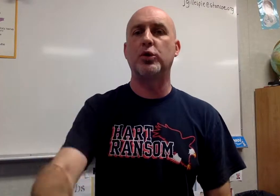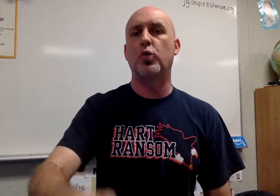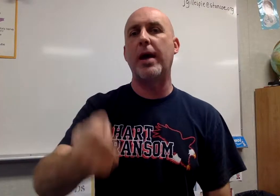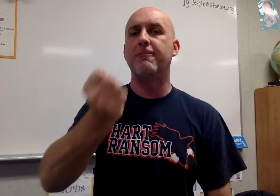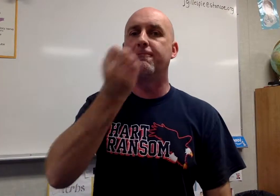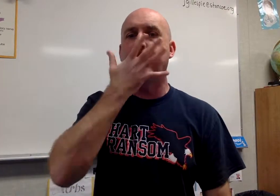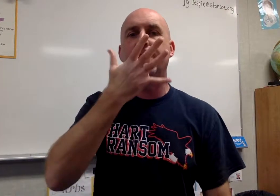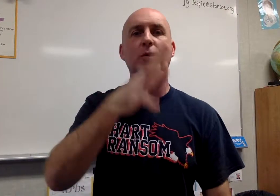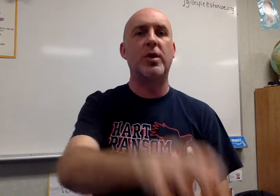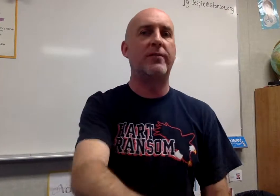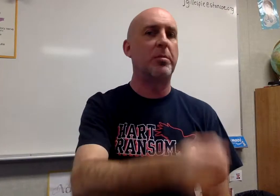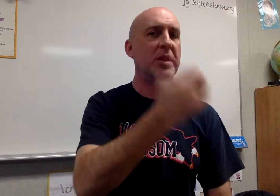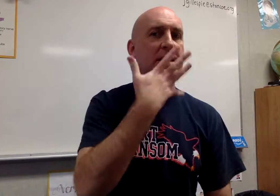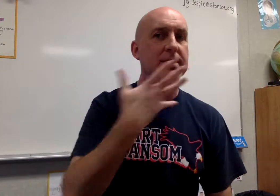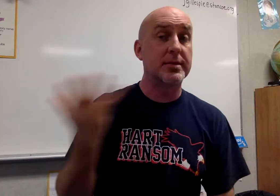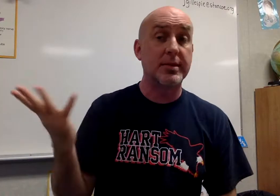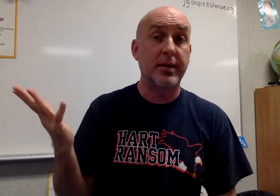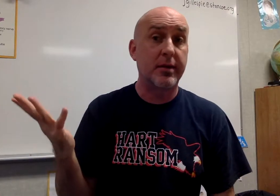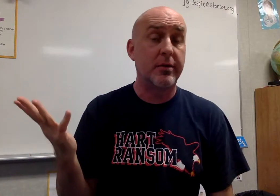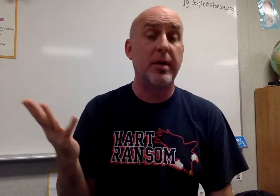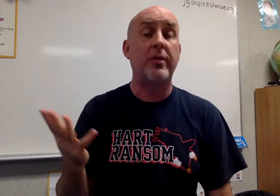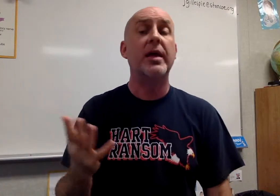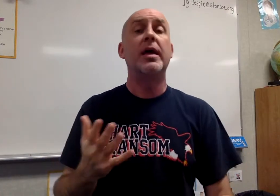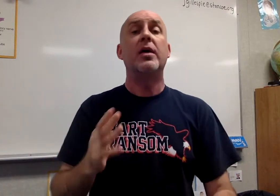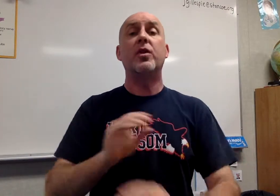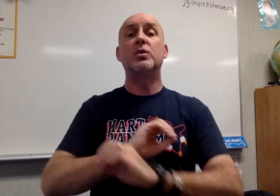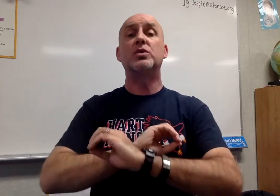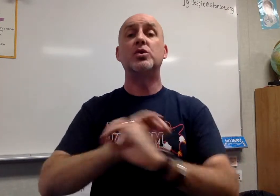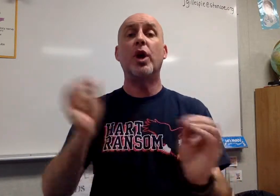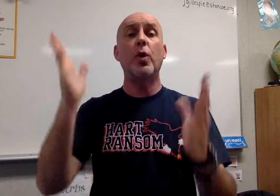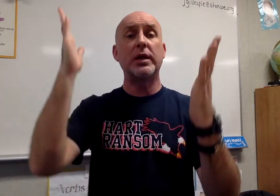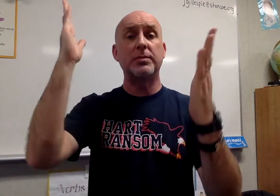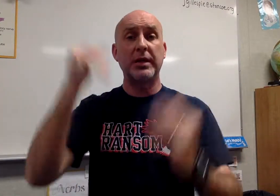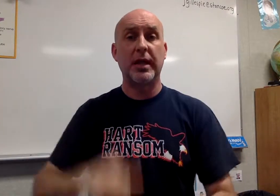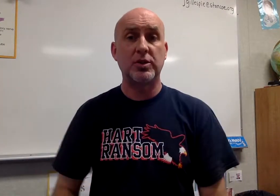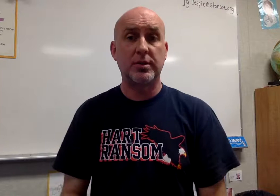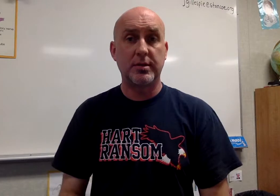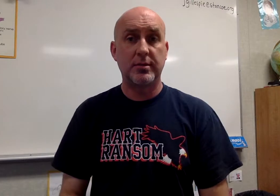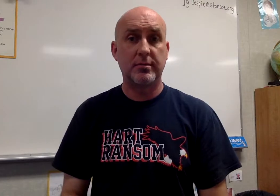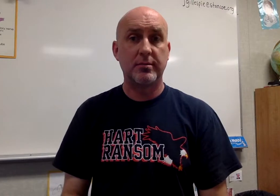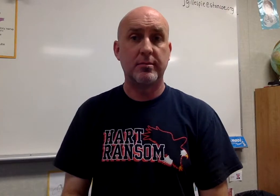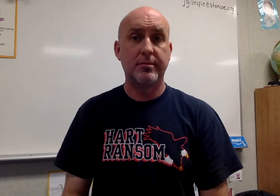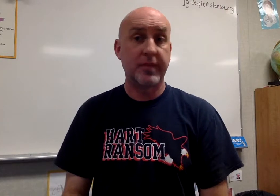grab food off the plates and stick it in her mouth. There was no expectations. Okay?